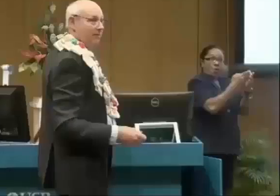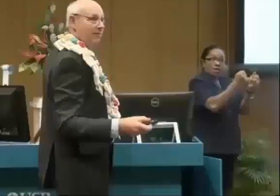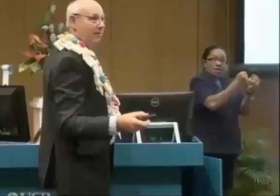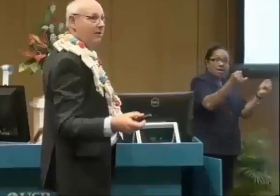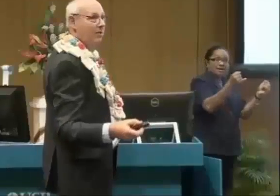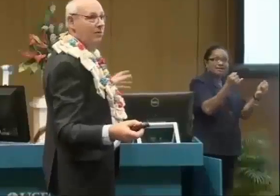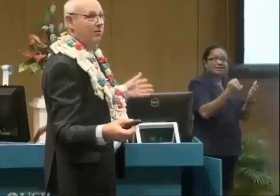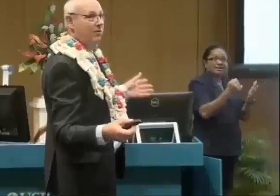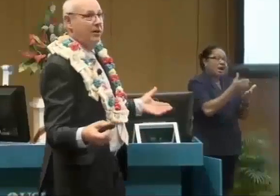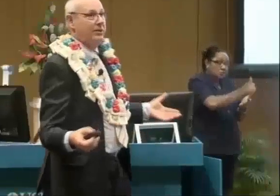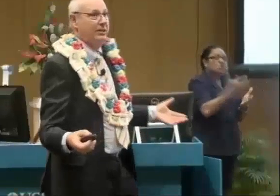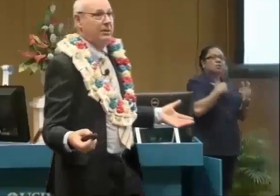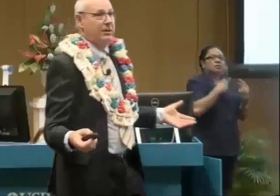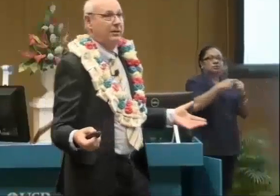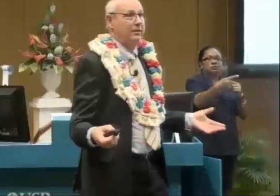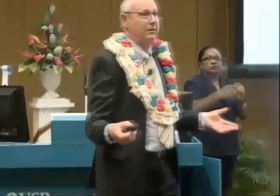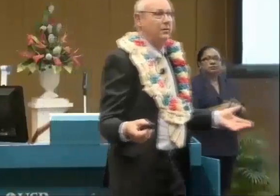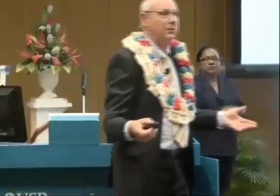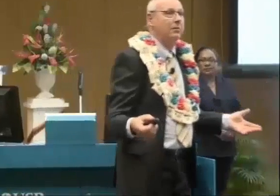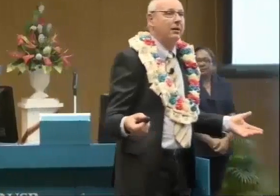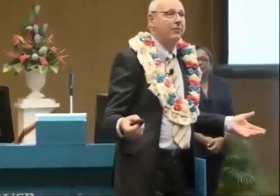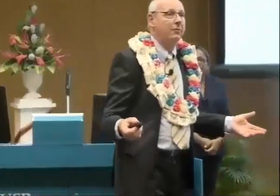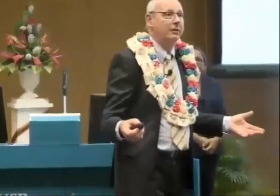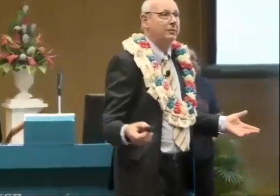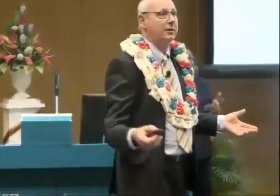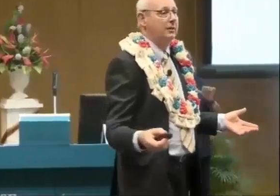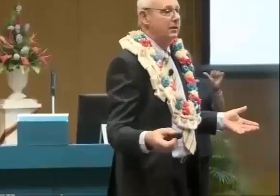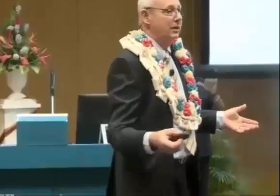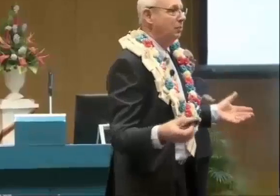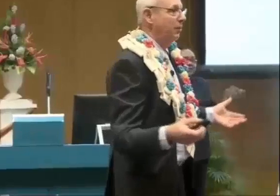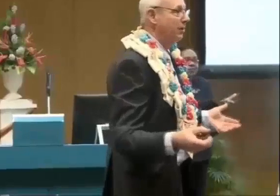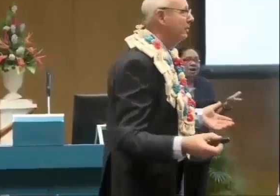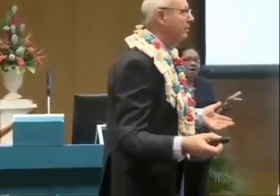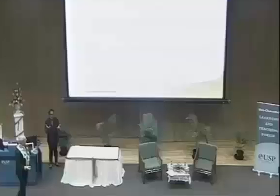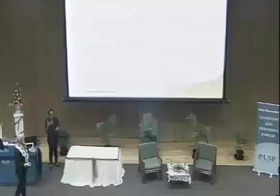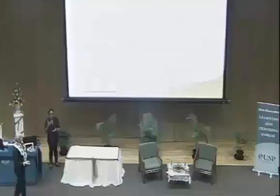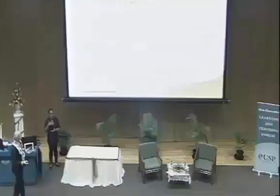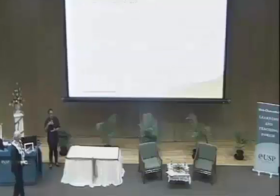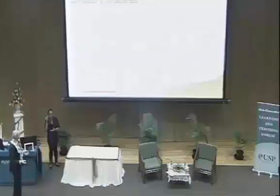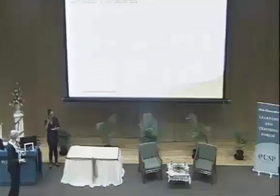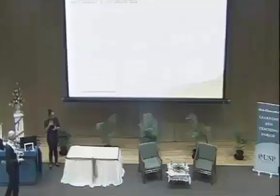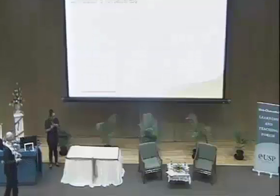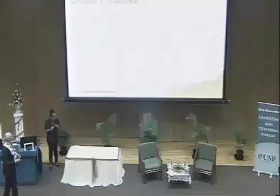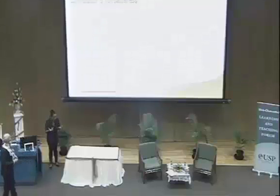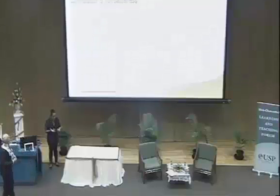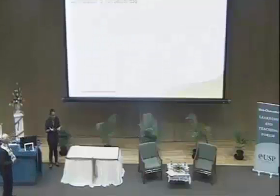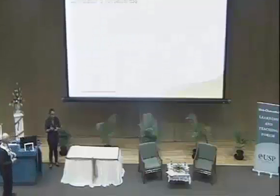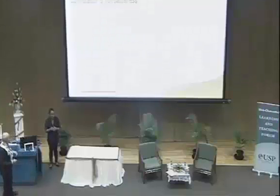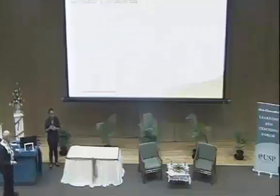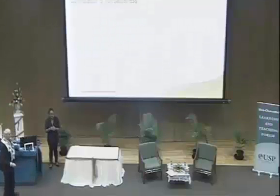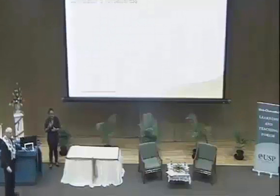can find their assessment. Where am I going to find my assessment? That's what they want. Where's my assessment?